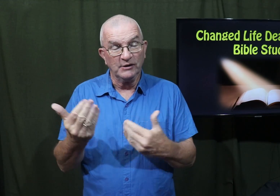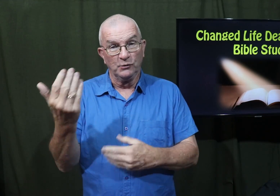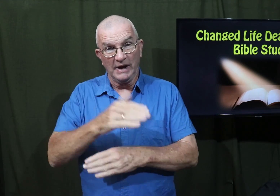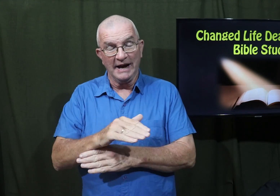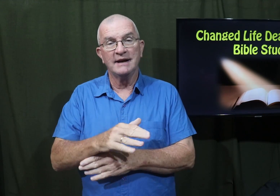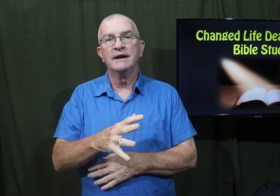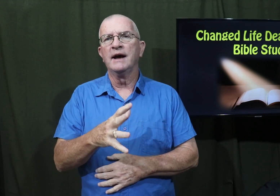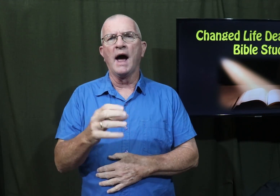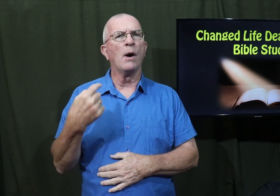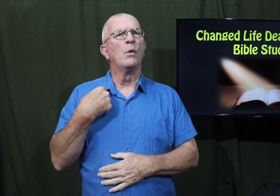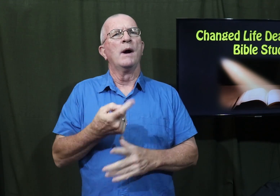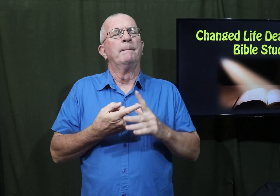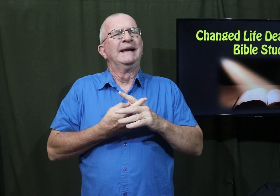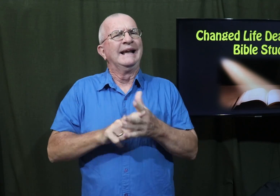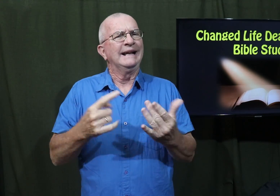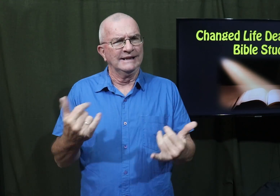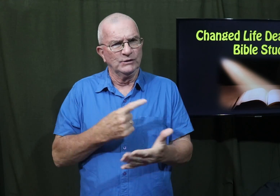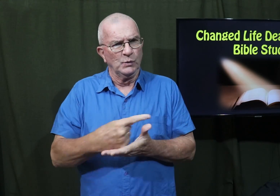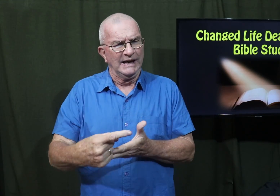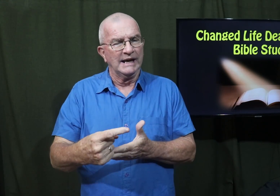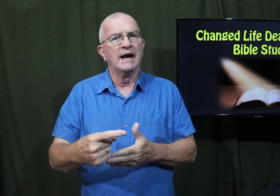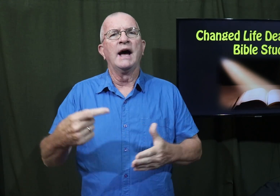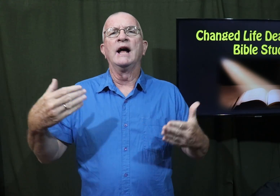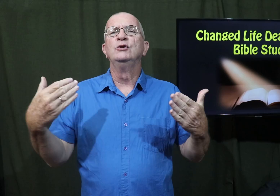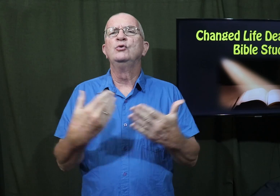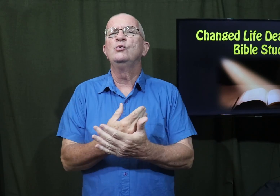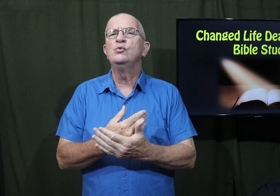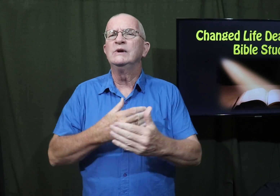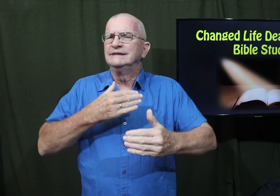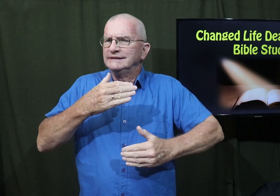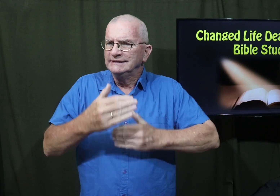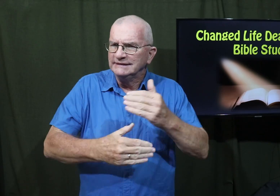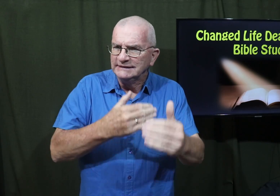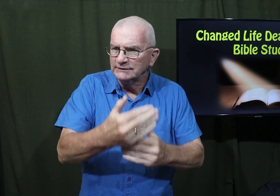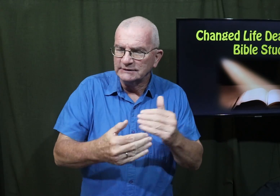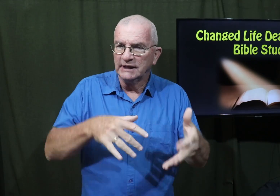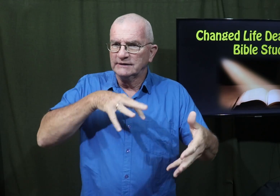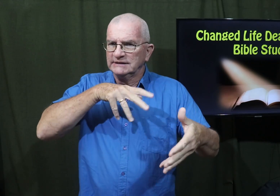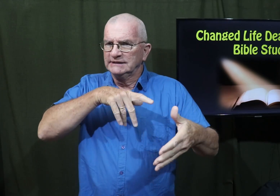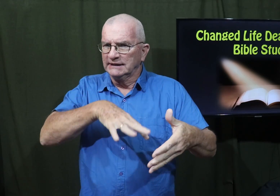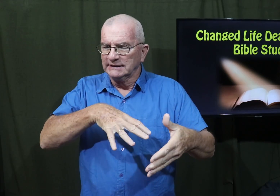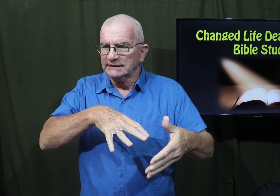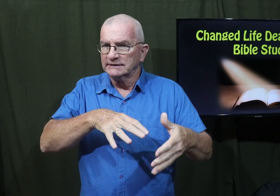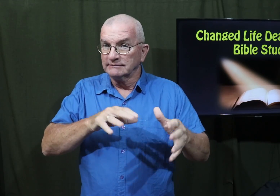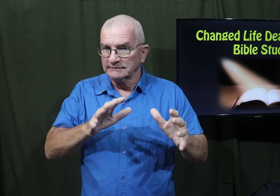We're so excited for you to be here tonight. We're beginning this week a new series of studies.